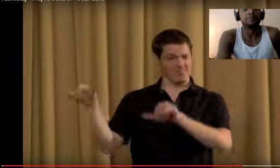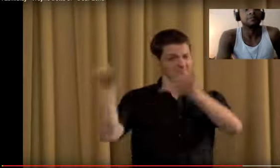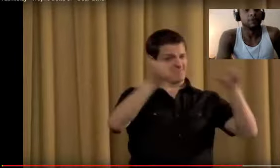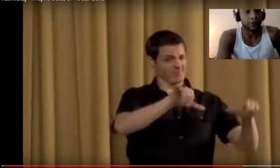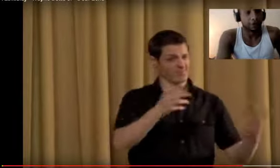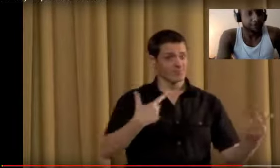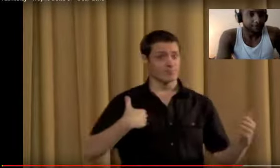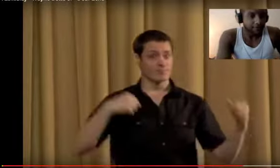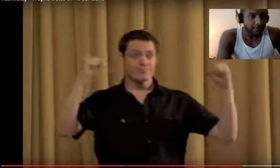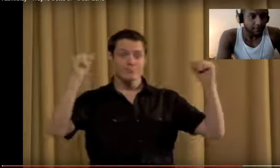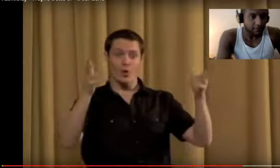smoother.